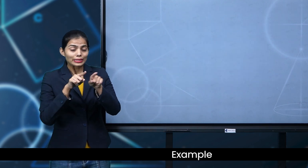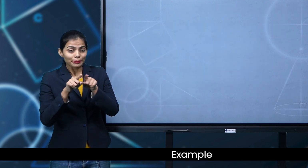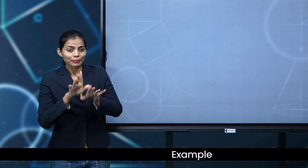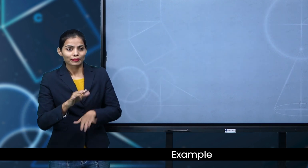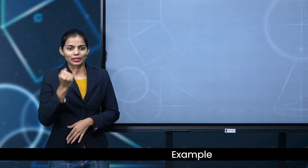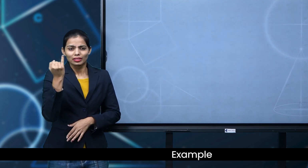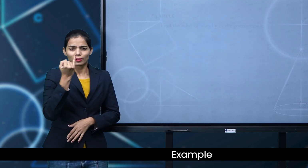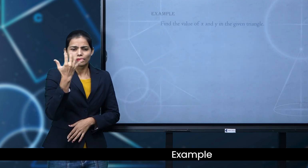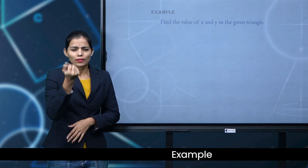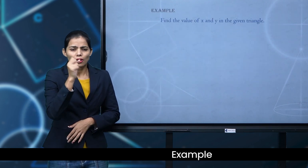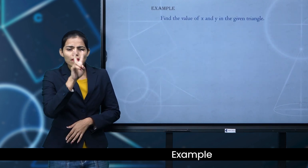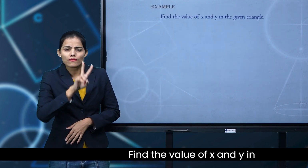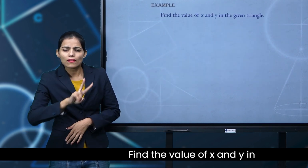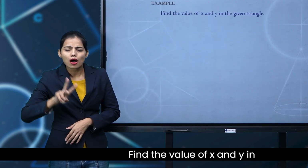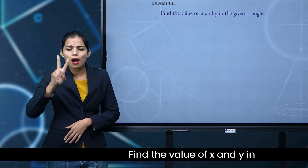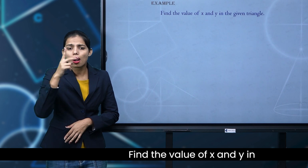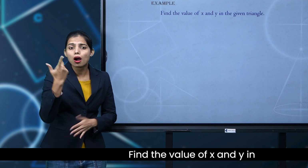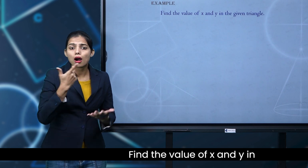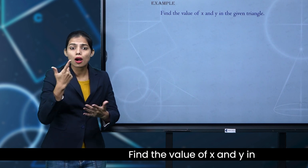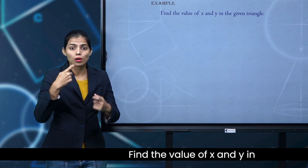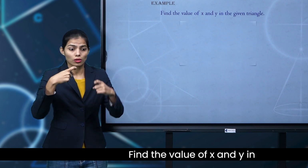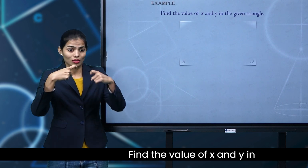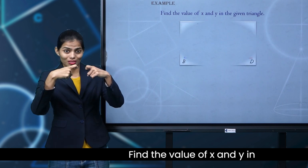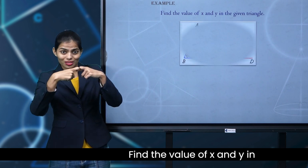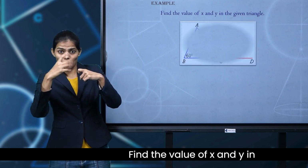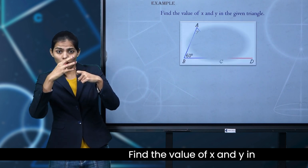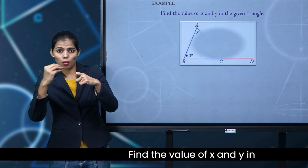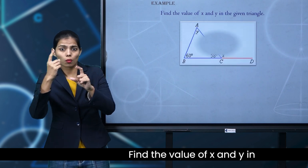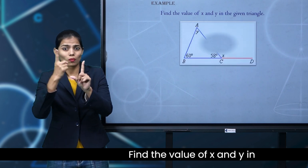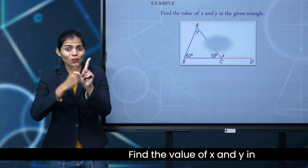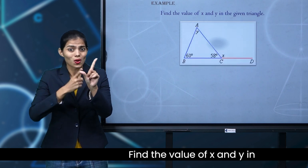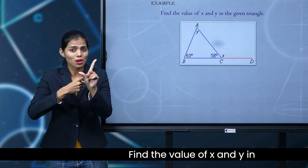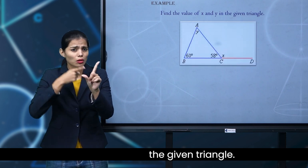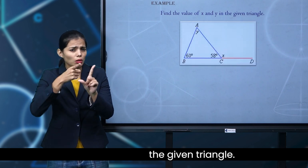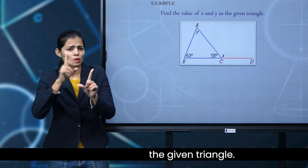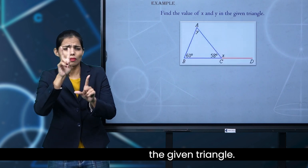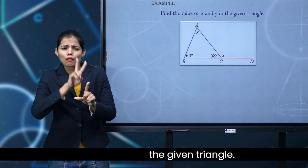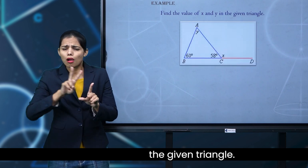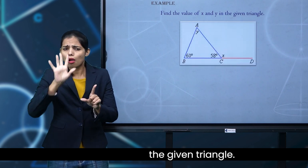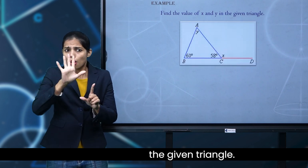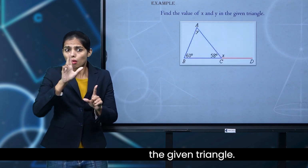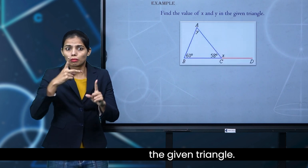Example: find the value of x and y in the given triangle.